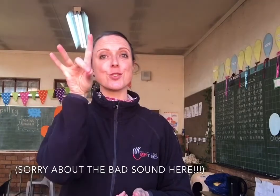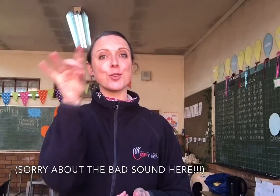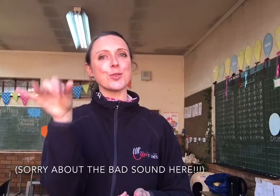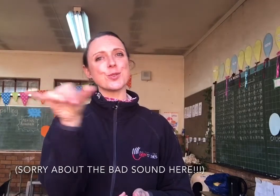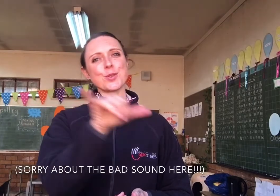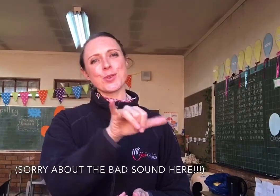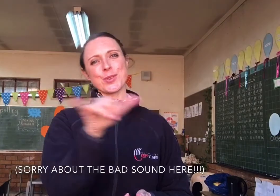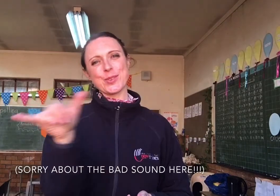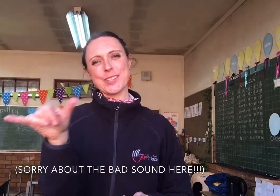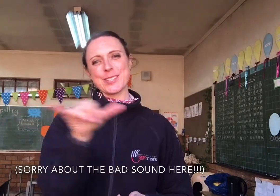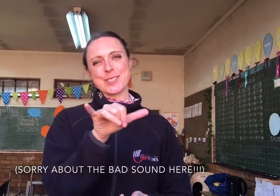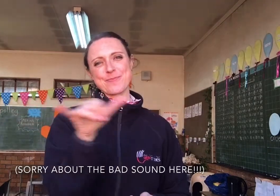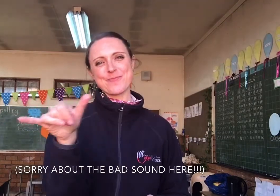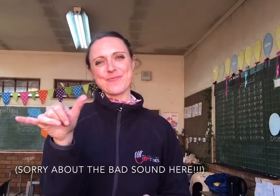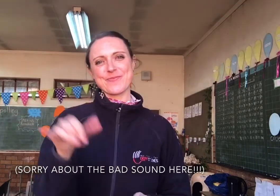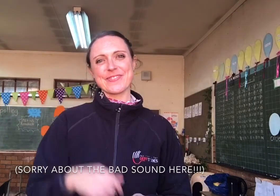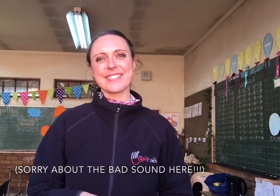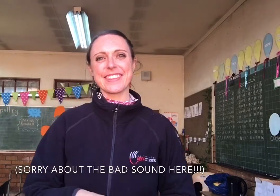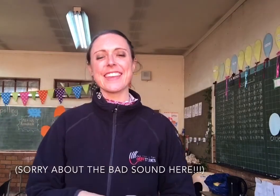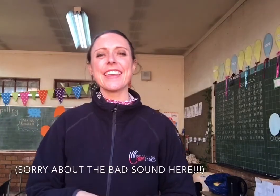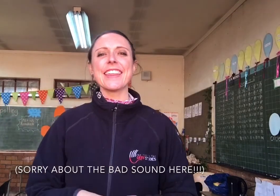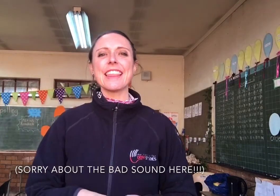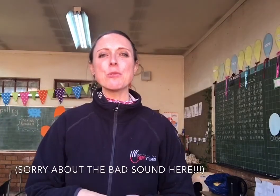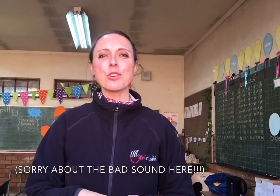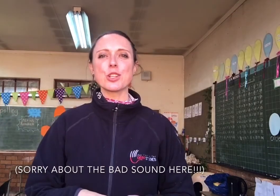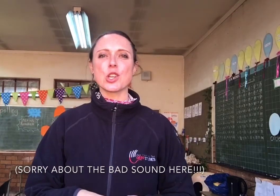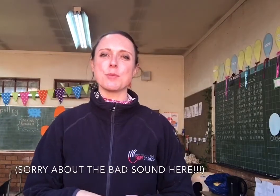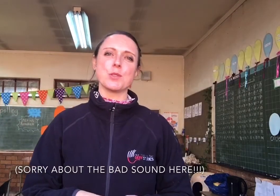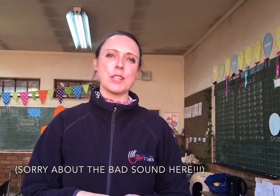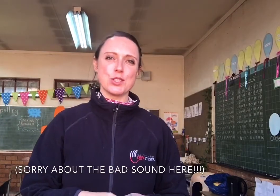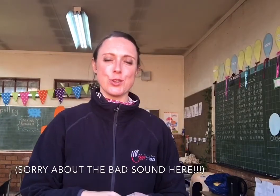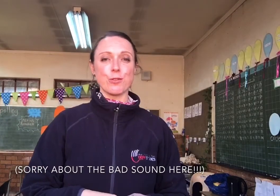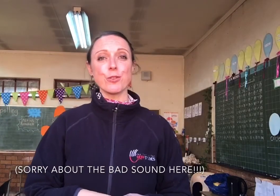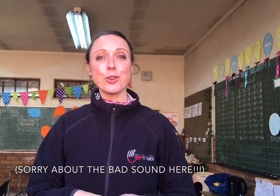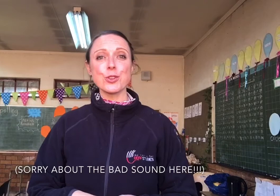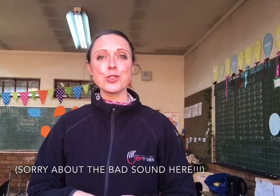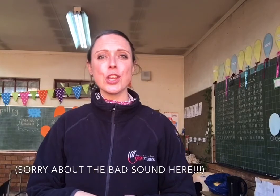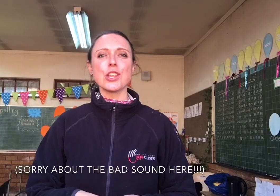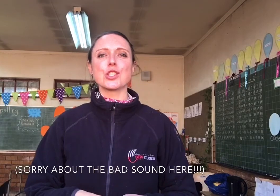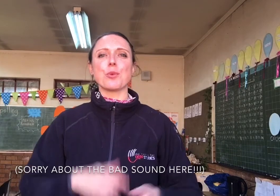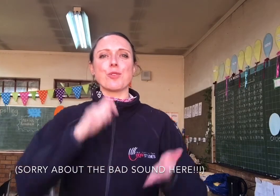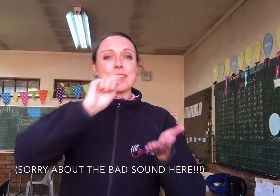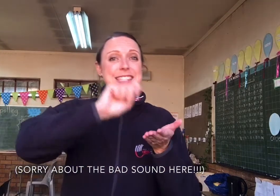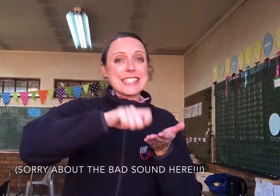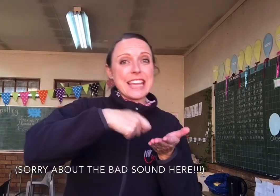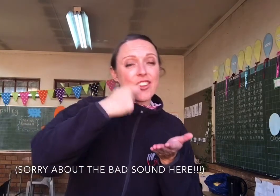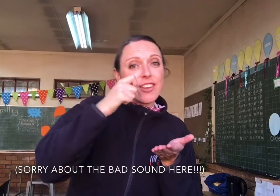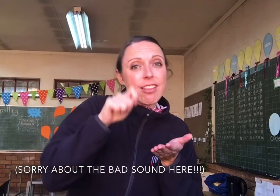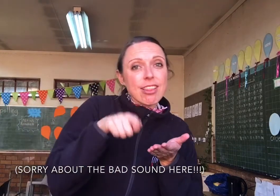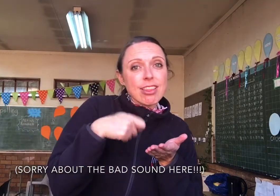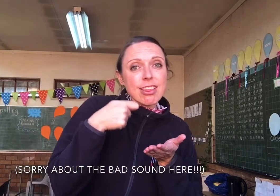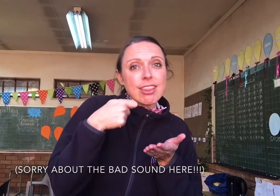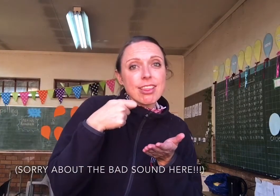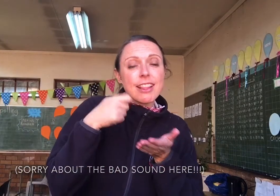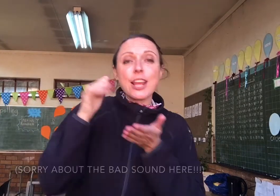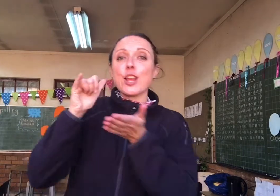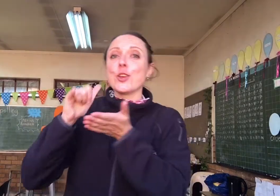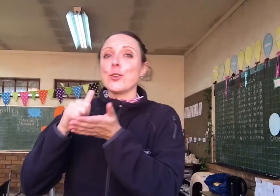Choose which. Then we've got a choice between 2 foods. So we've got cereal,